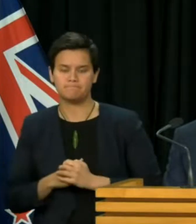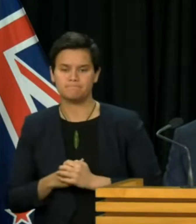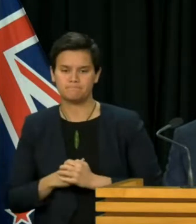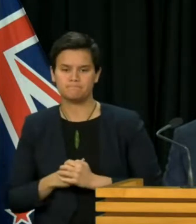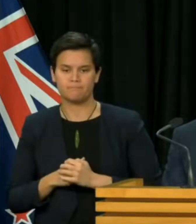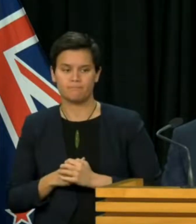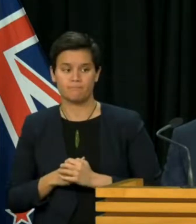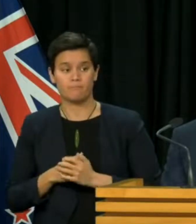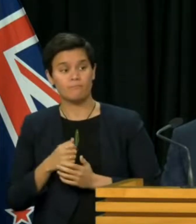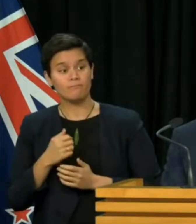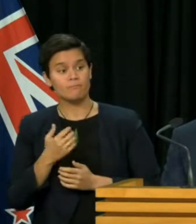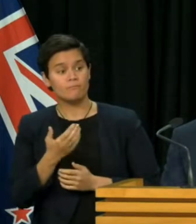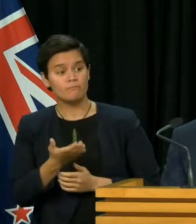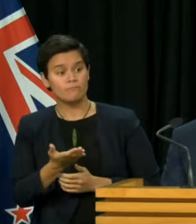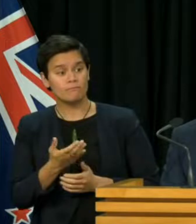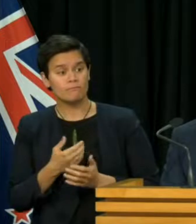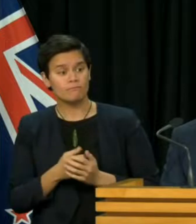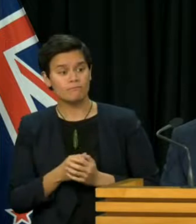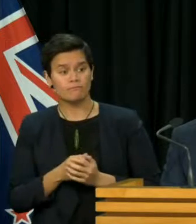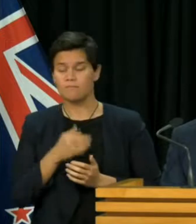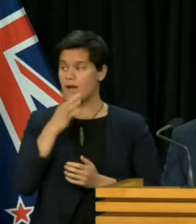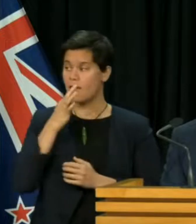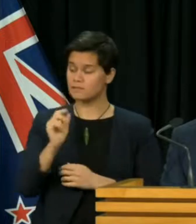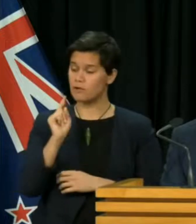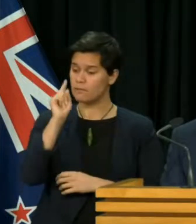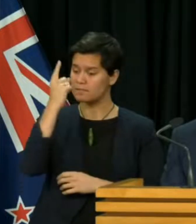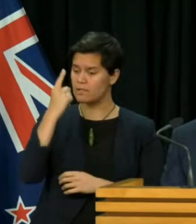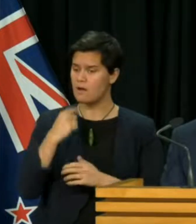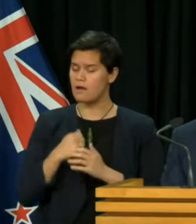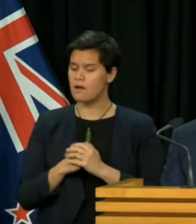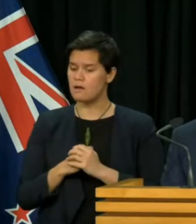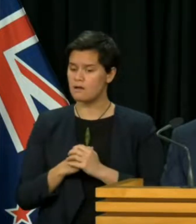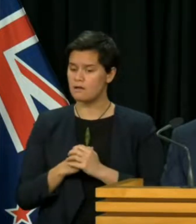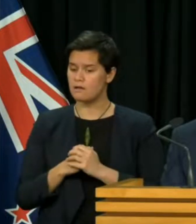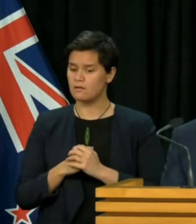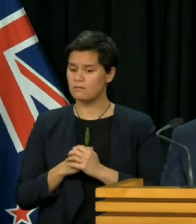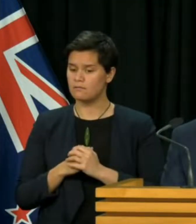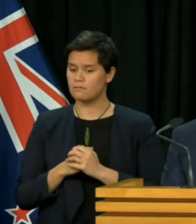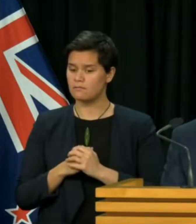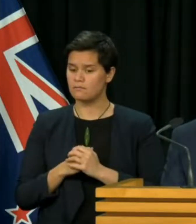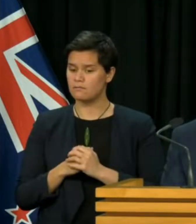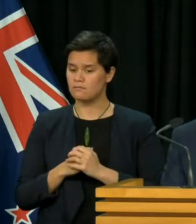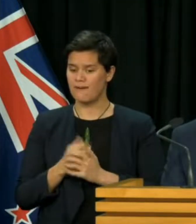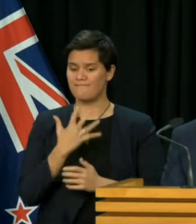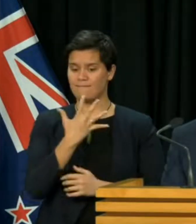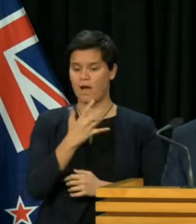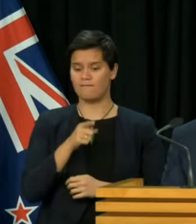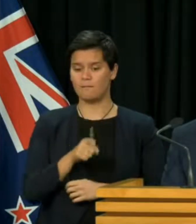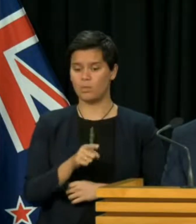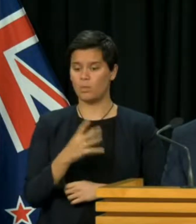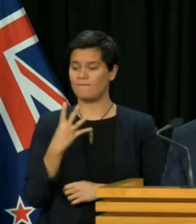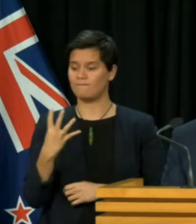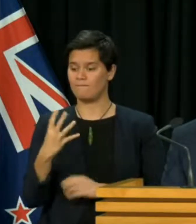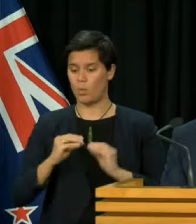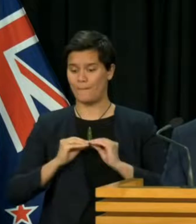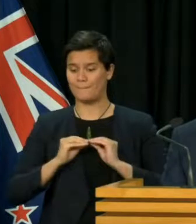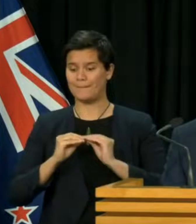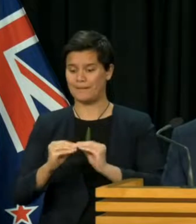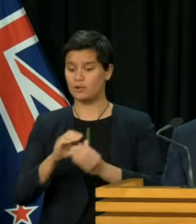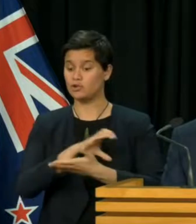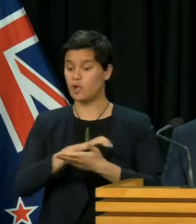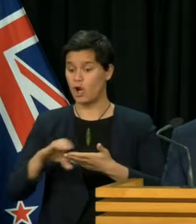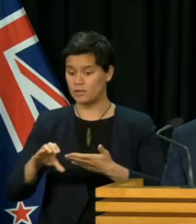done Bernard. Prime Minister, why can't you implement the full $5.4 billion of increased